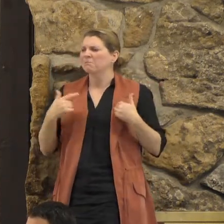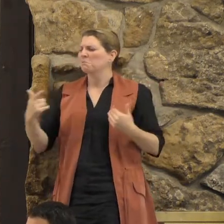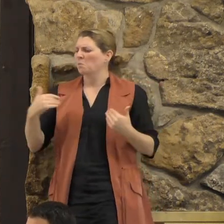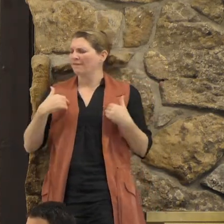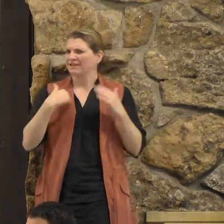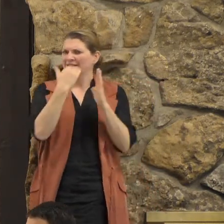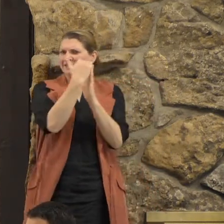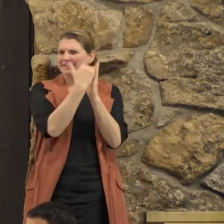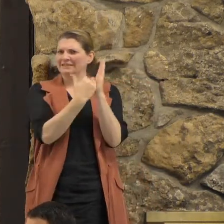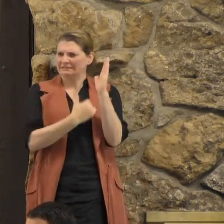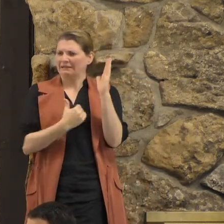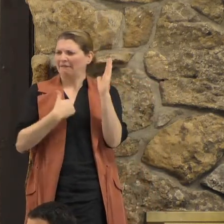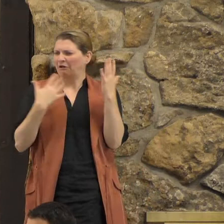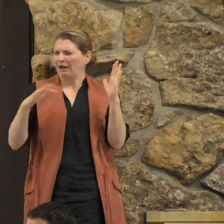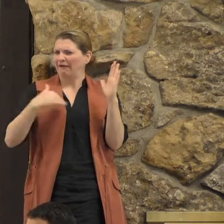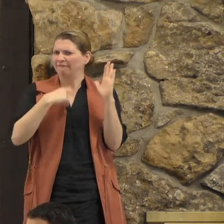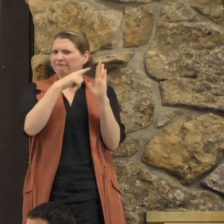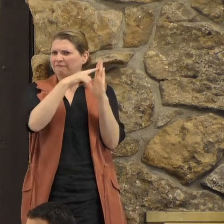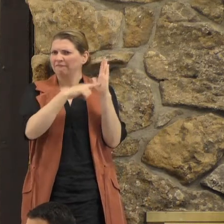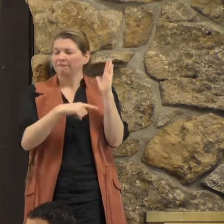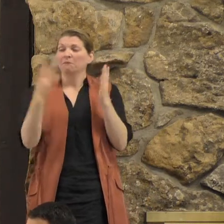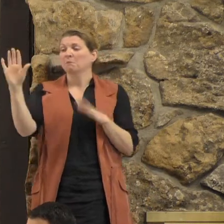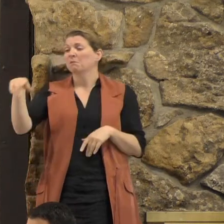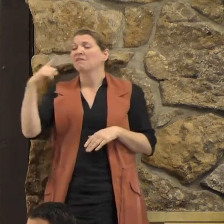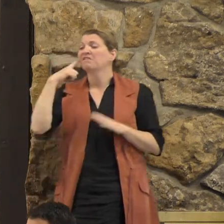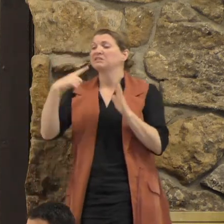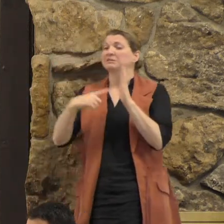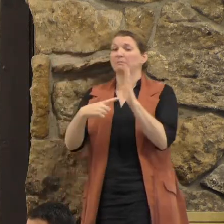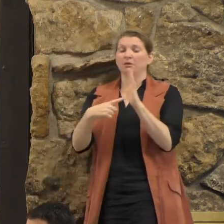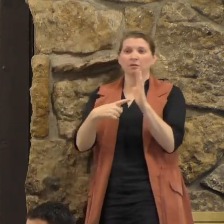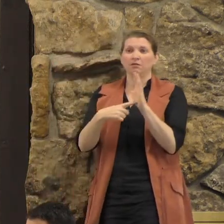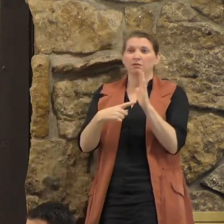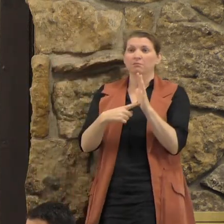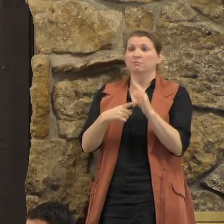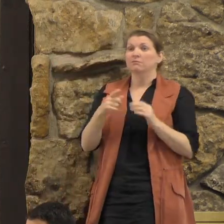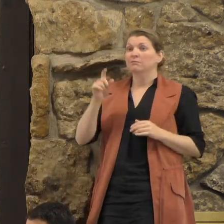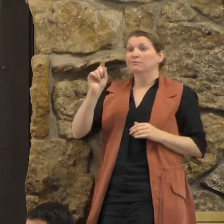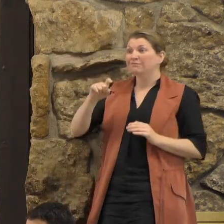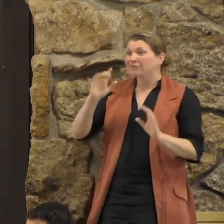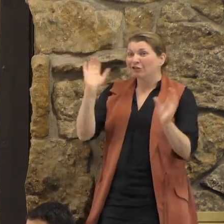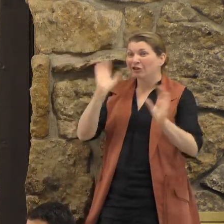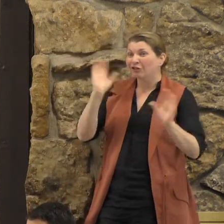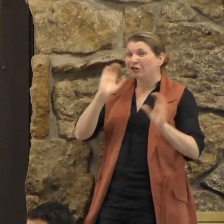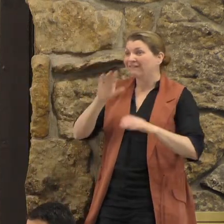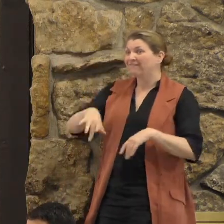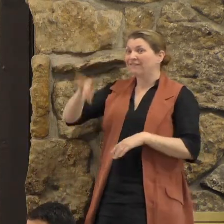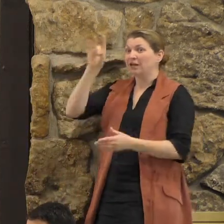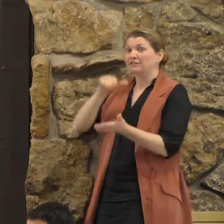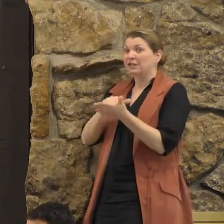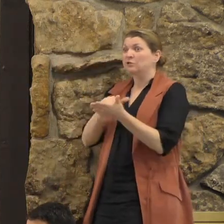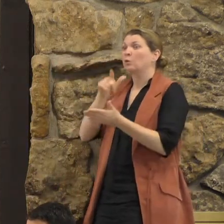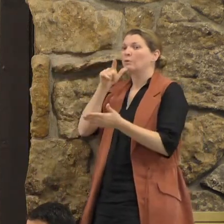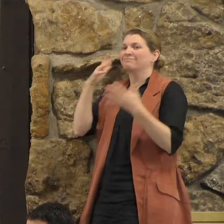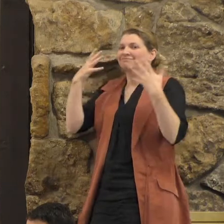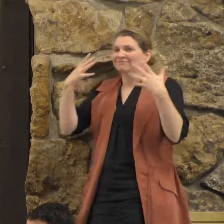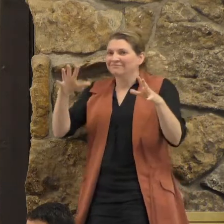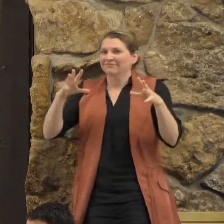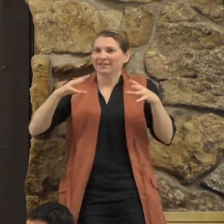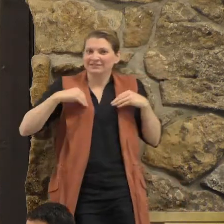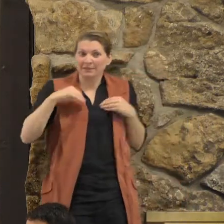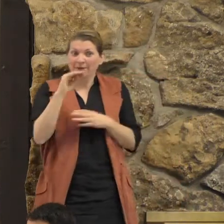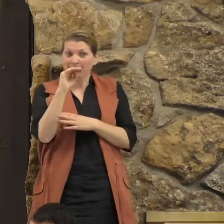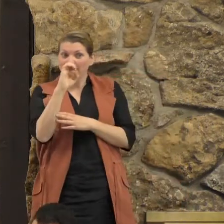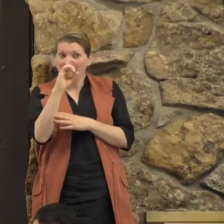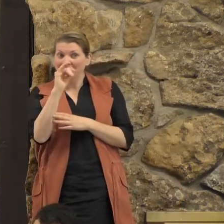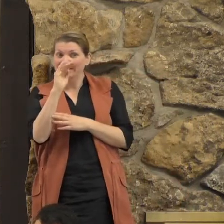We can help individuals find a new doctor who accepts Medicaid. We can help you arrange transportation to